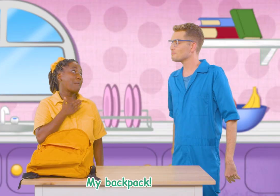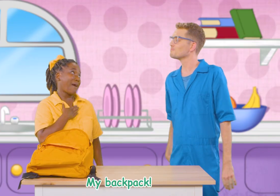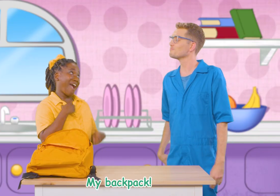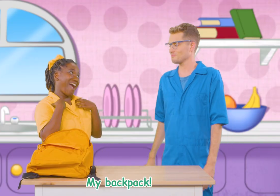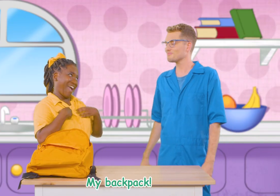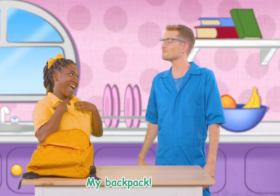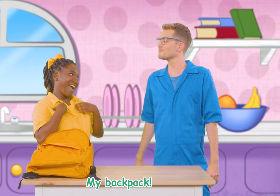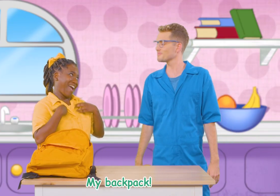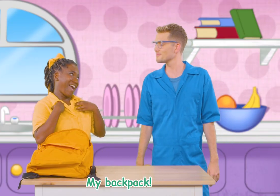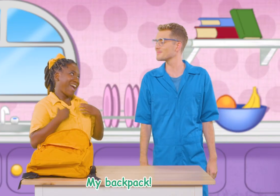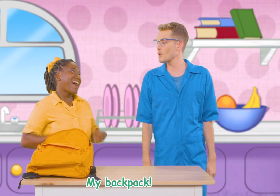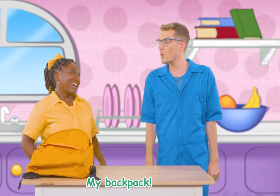My backpack.